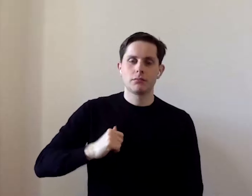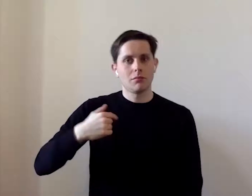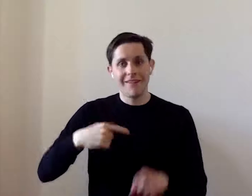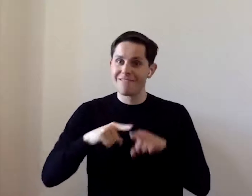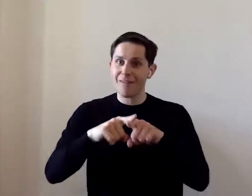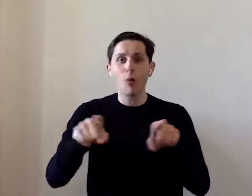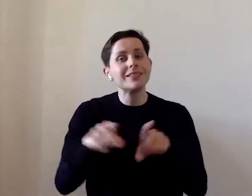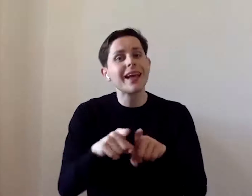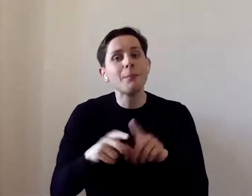the writing.